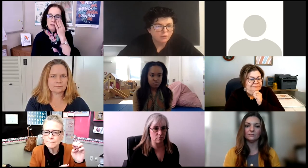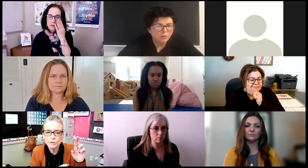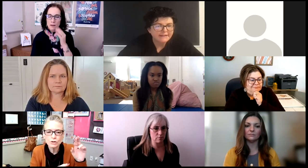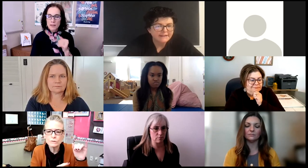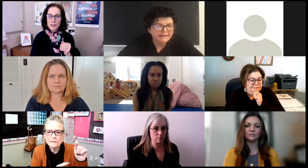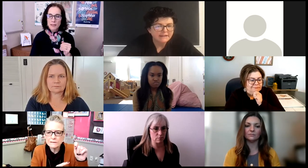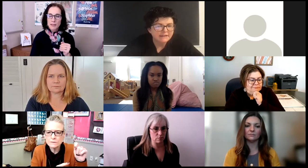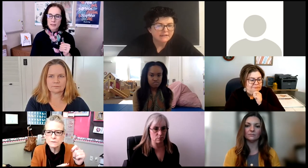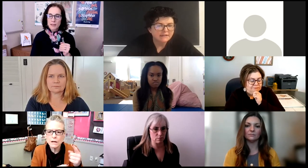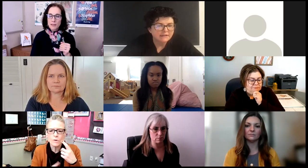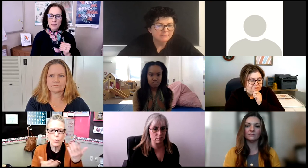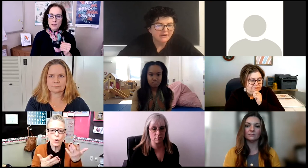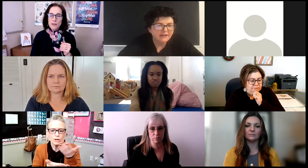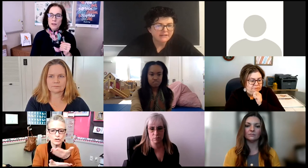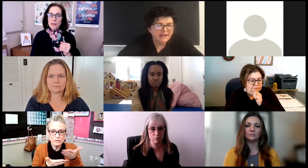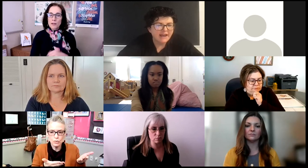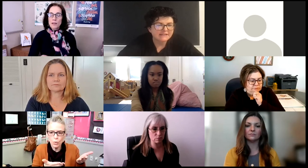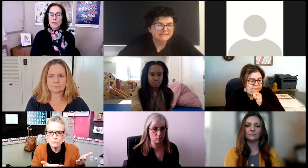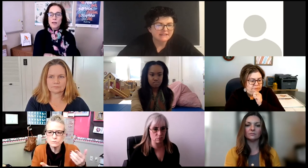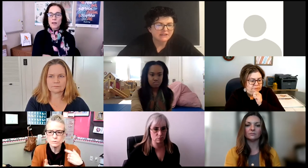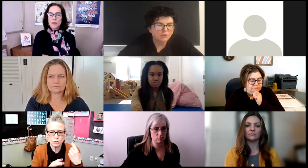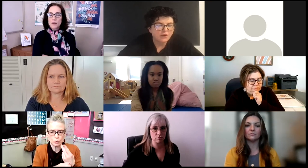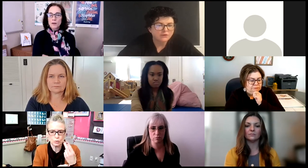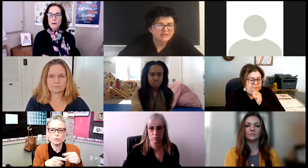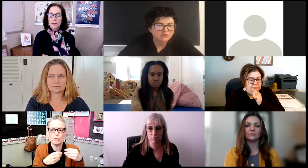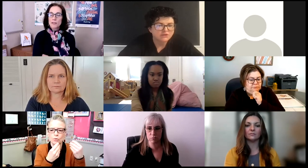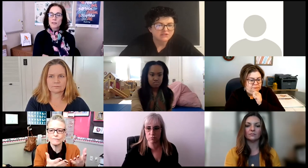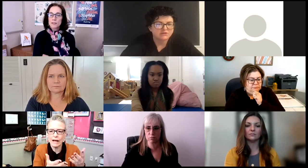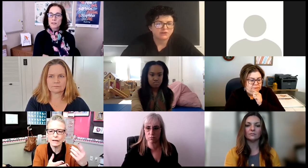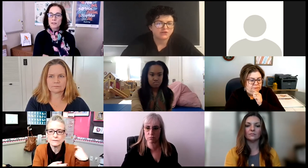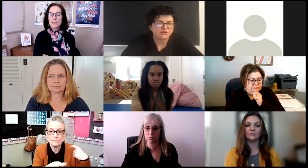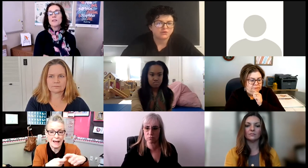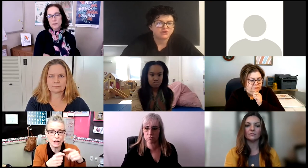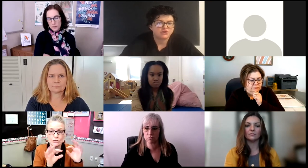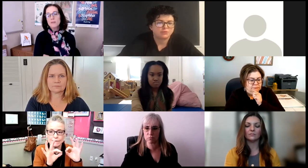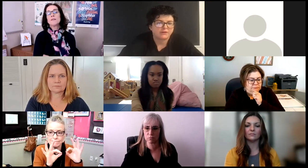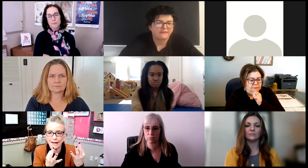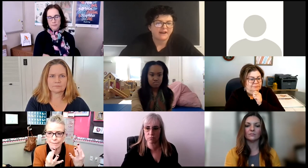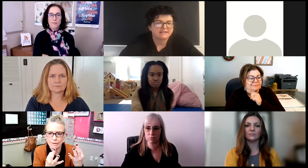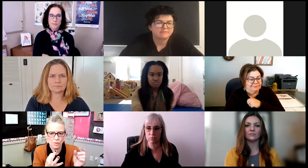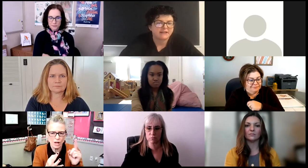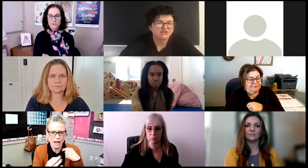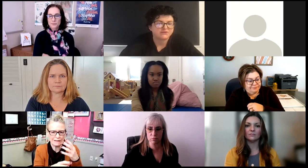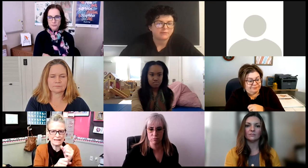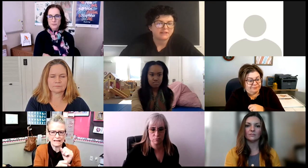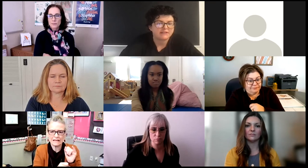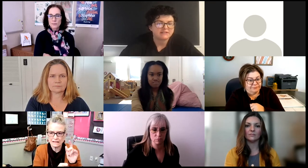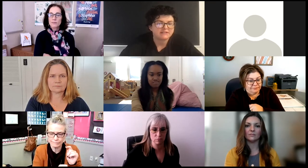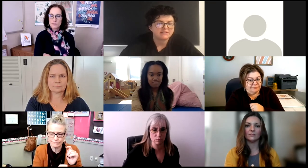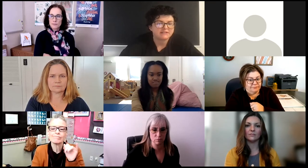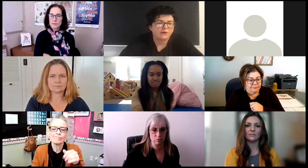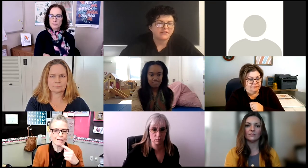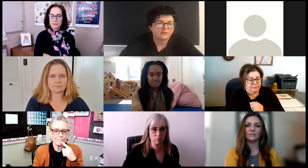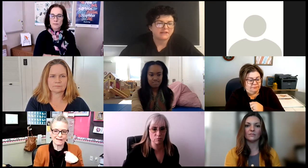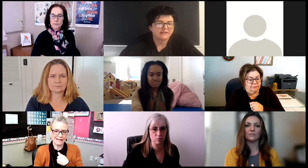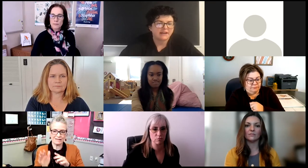from Wendy Merritt asking what resources we use to provide Spanish families